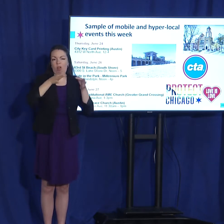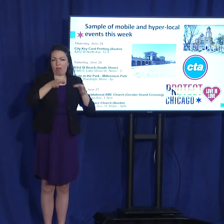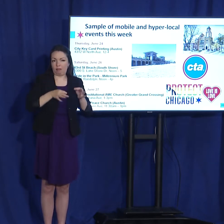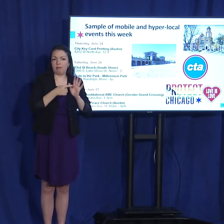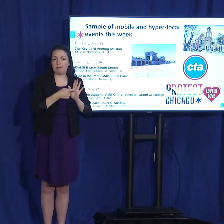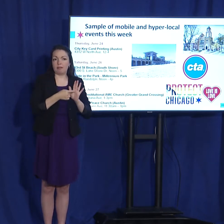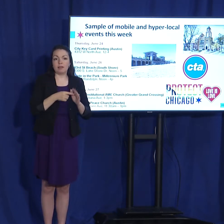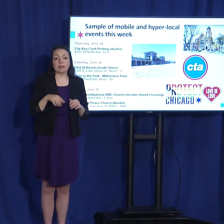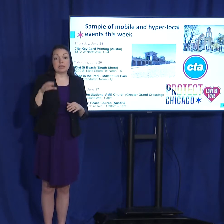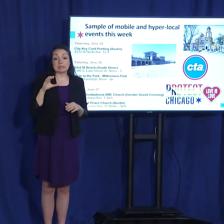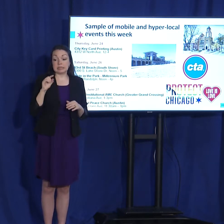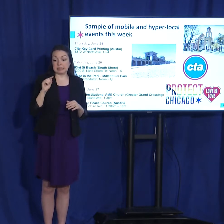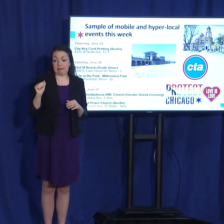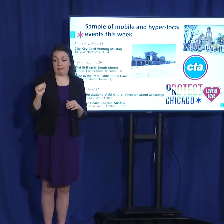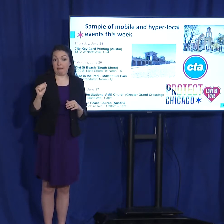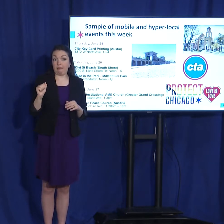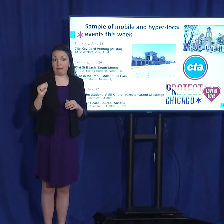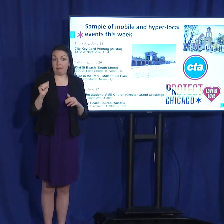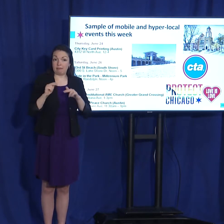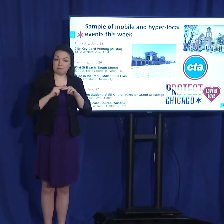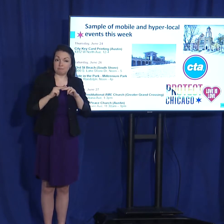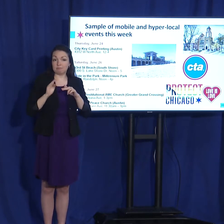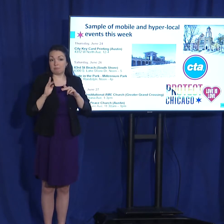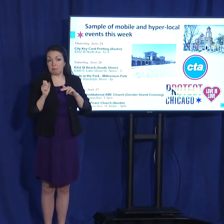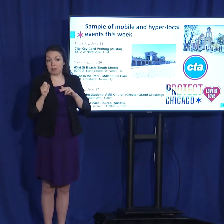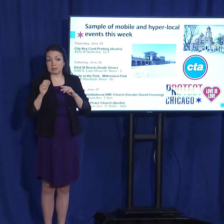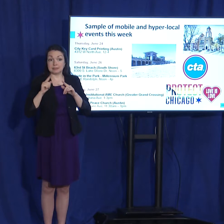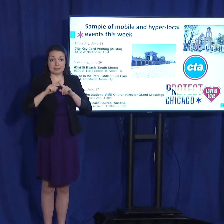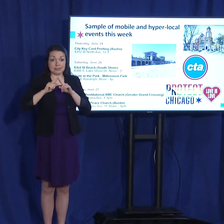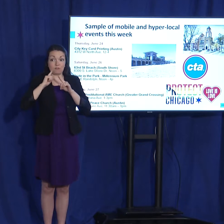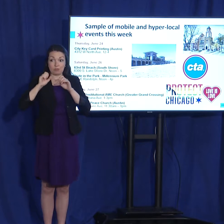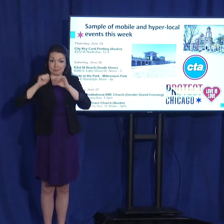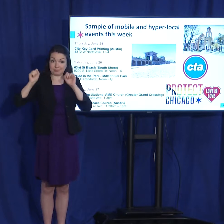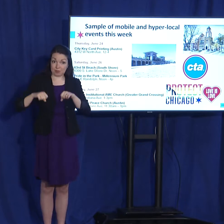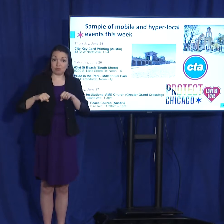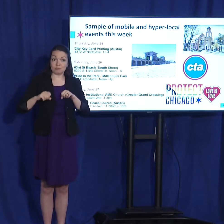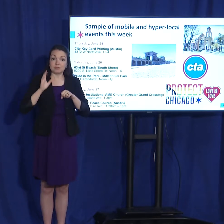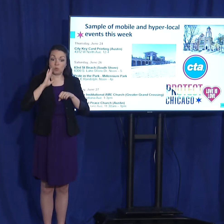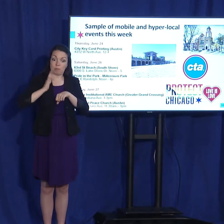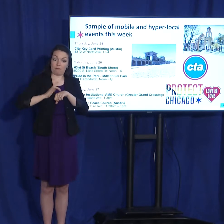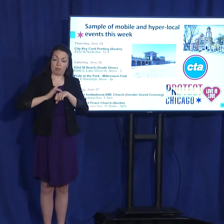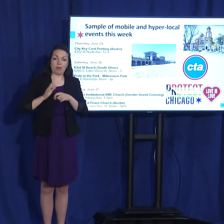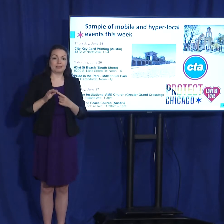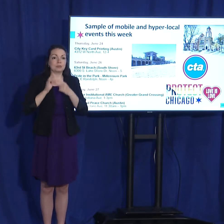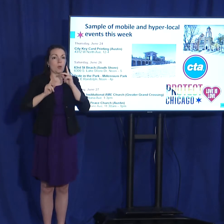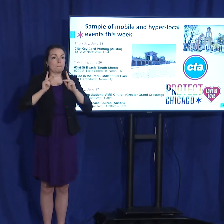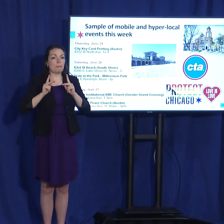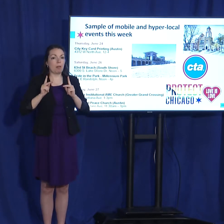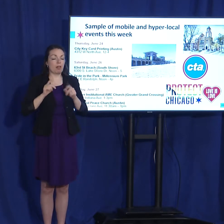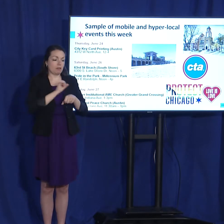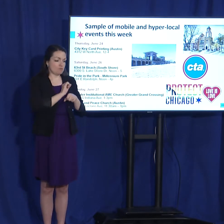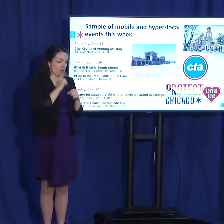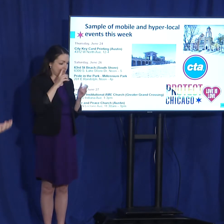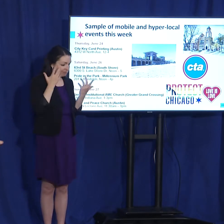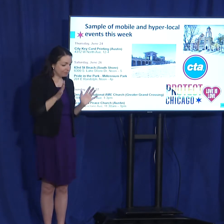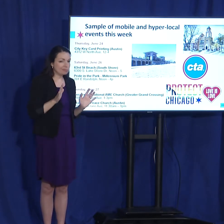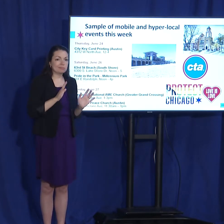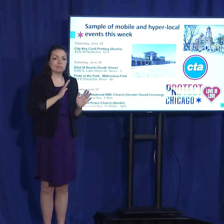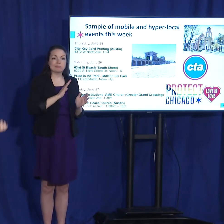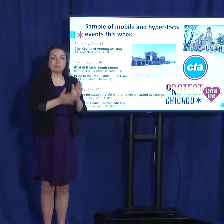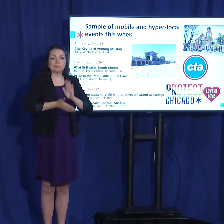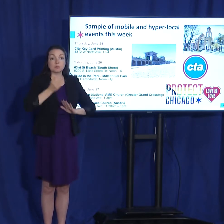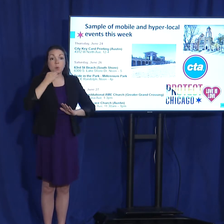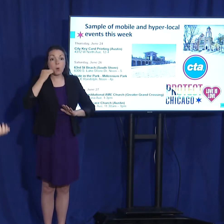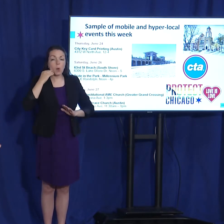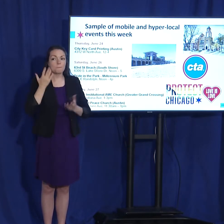being at CTA stations, which is something we've seen very successful, particularly as people are on the way home, the ability at a busy